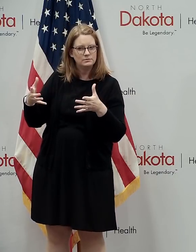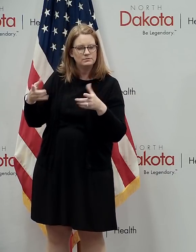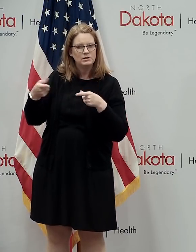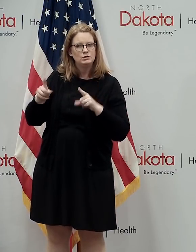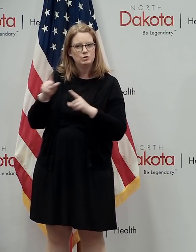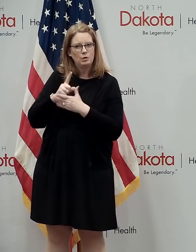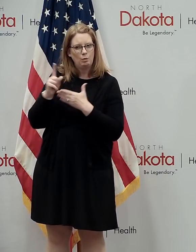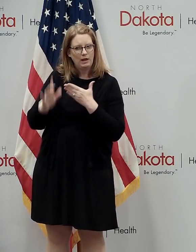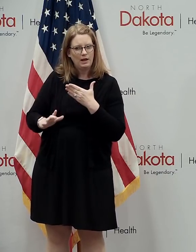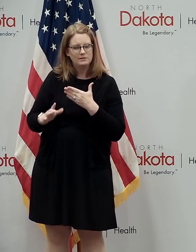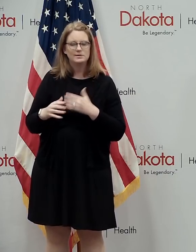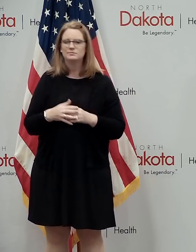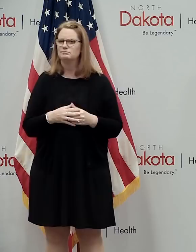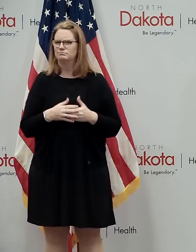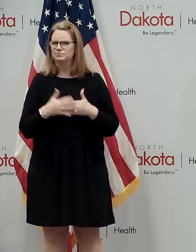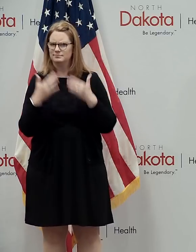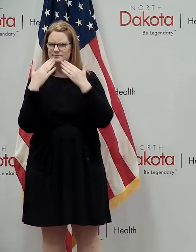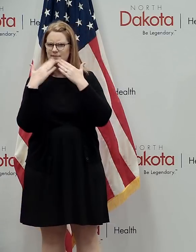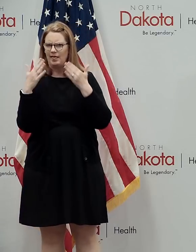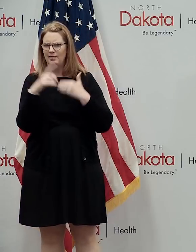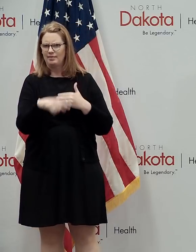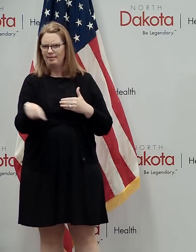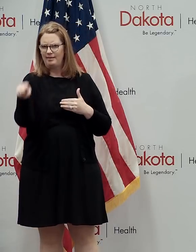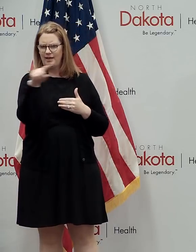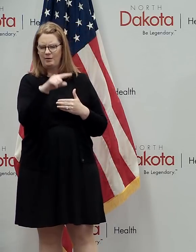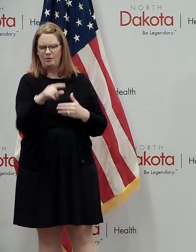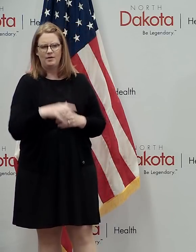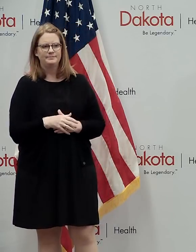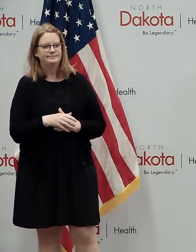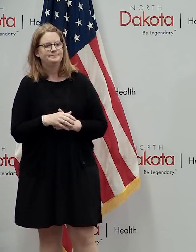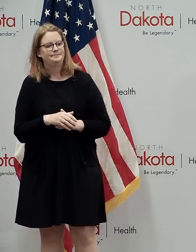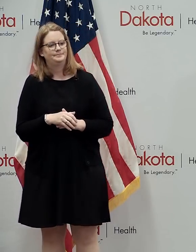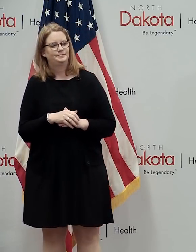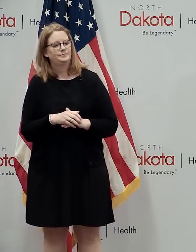So again, thanks all for doing that.